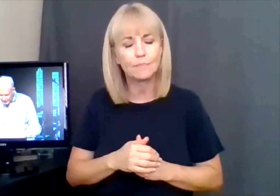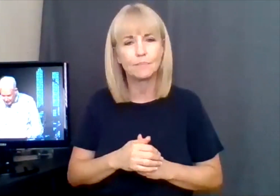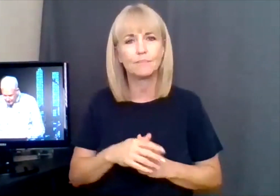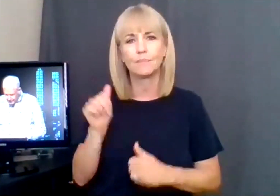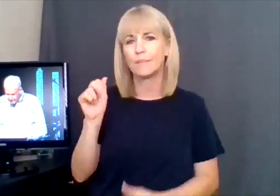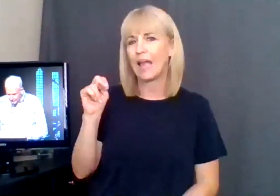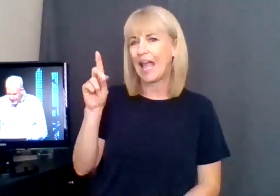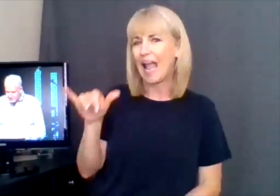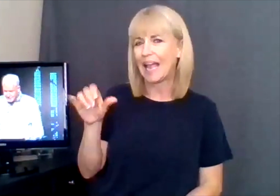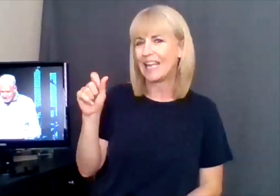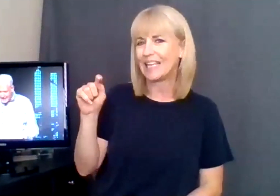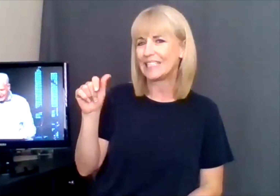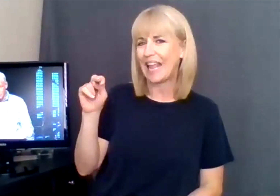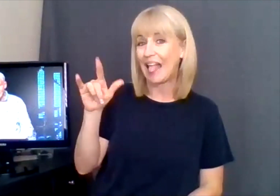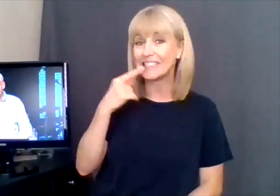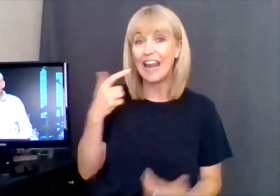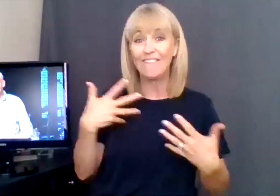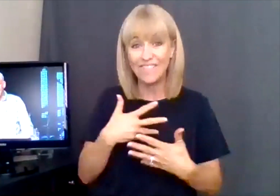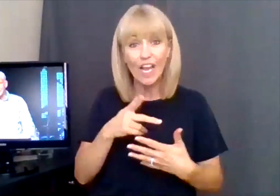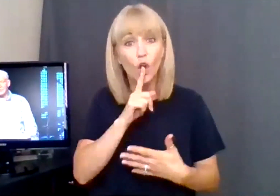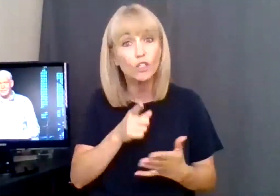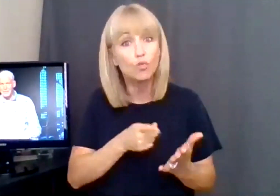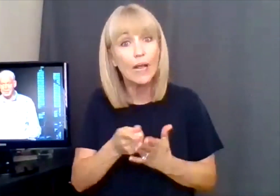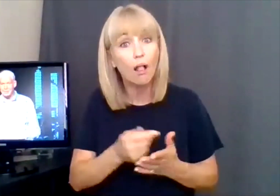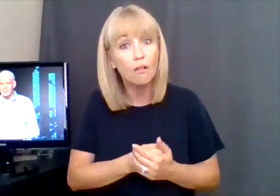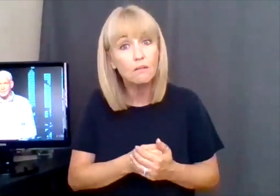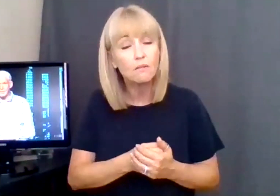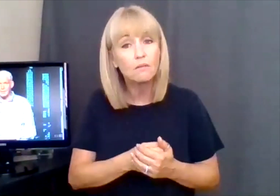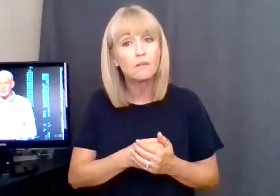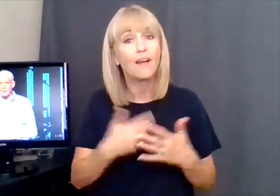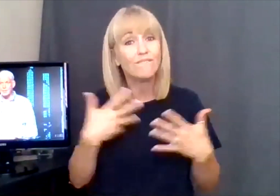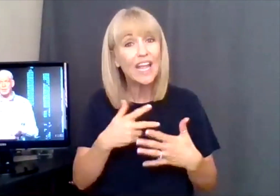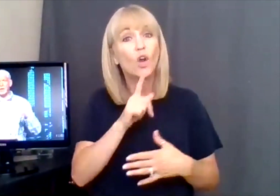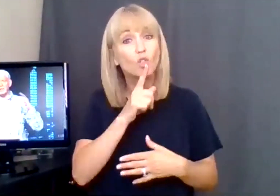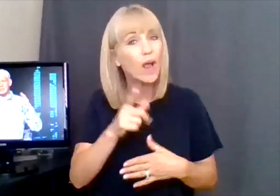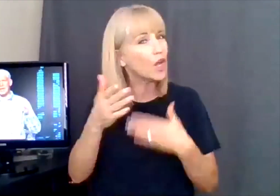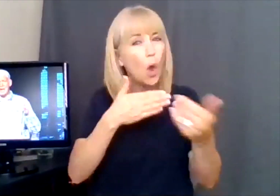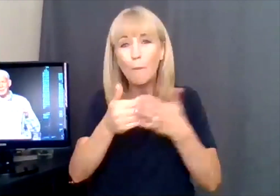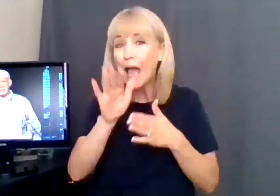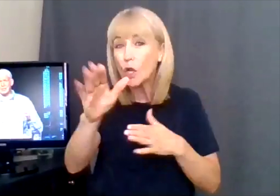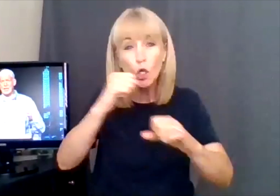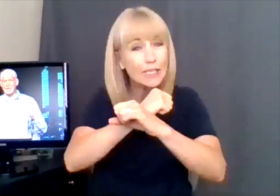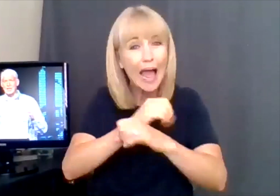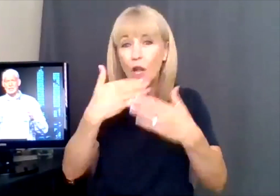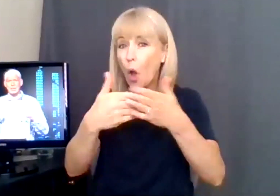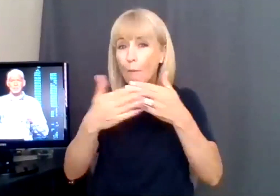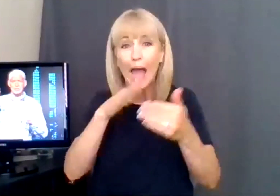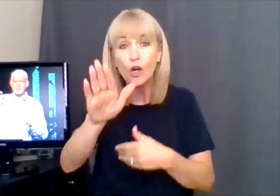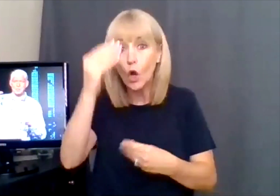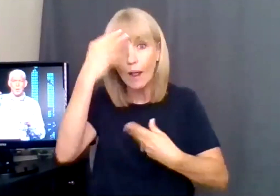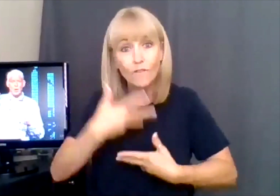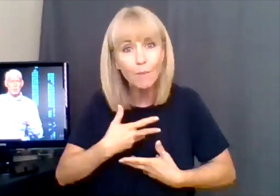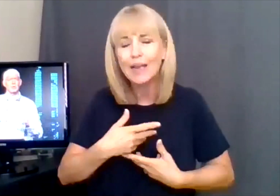is real. Facts and data rarely replace fear. So we have all these stats. We can say the